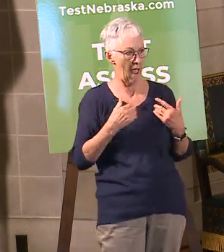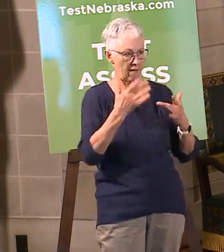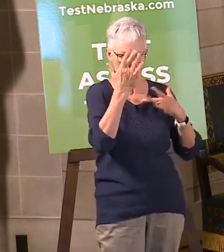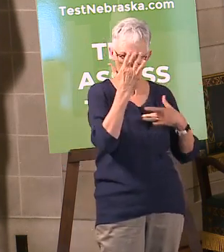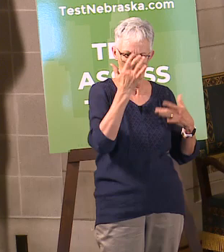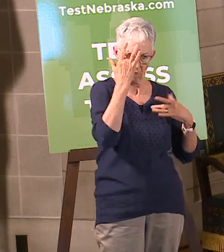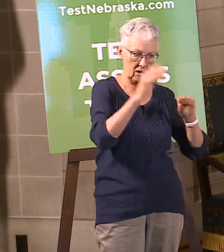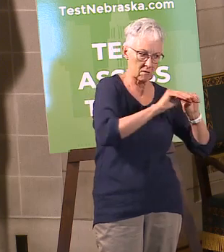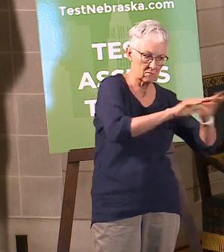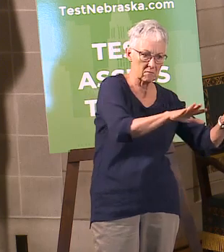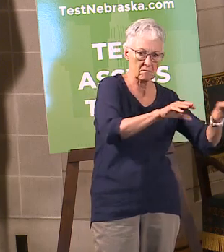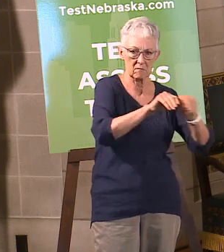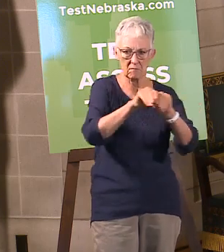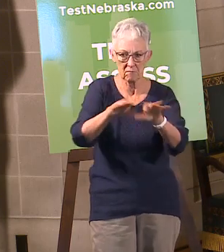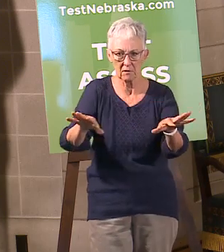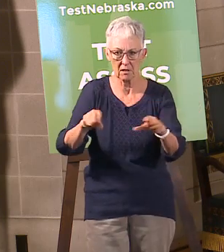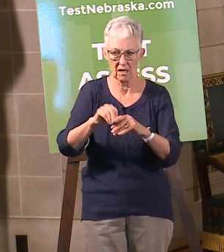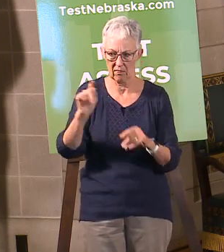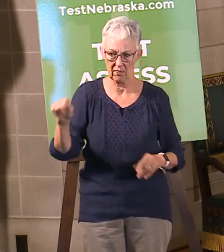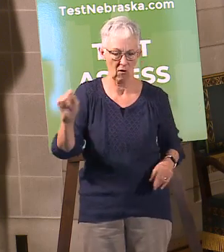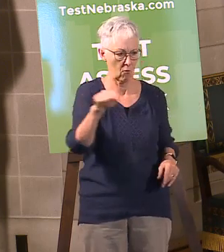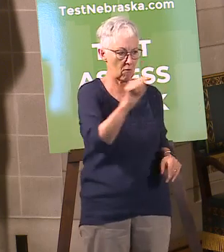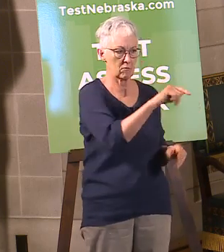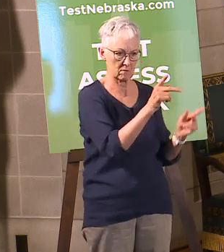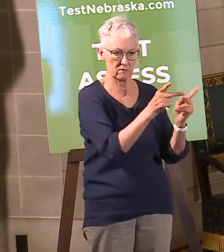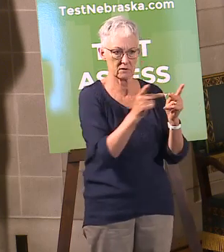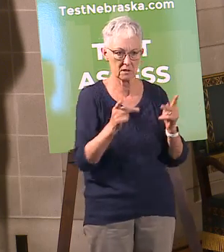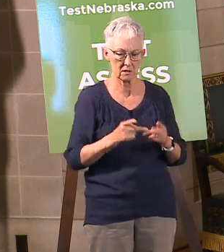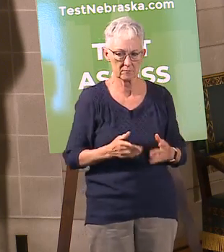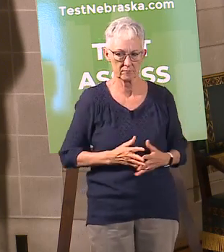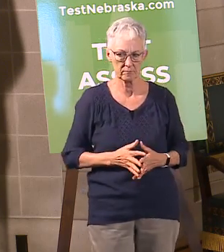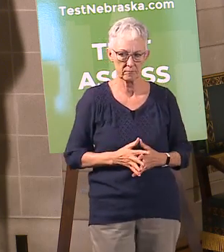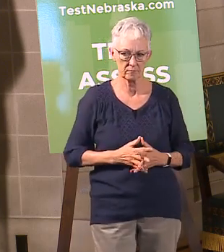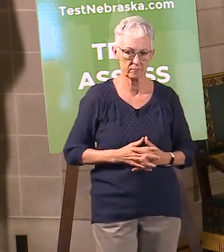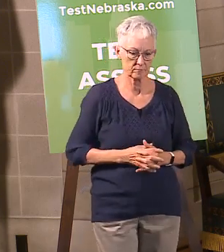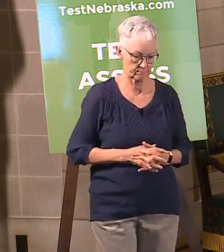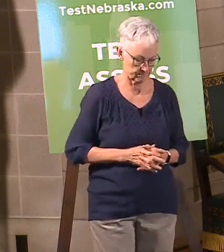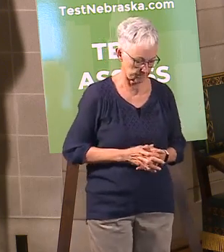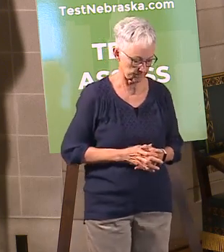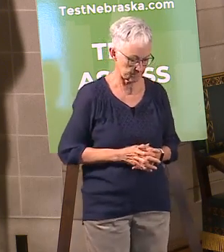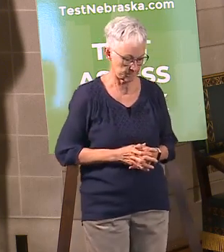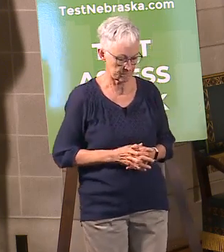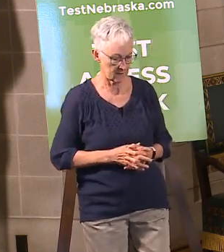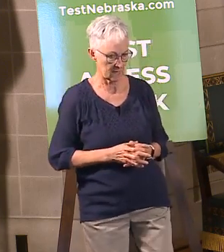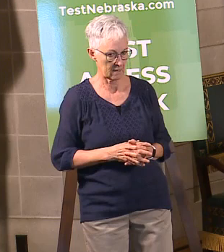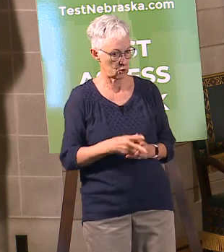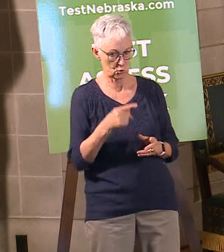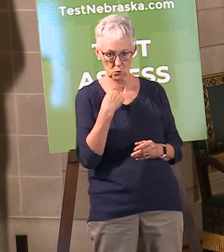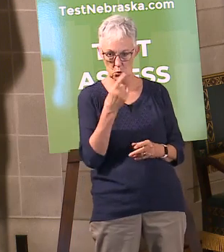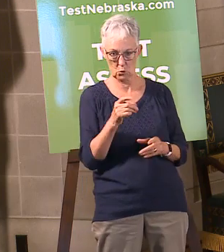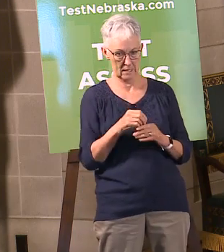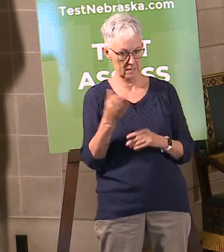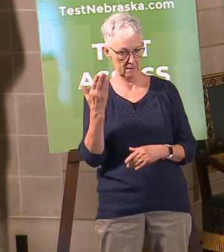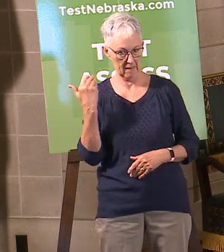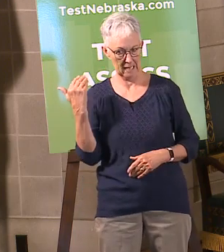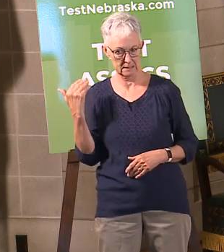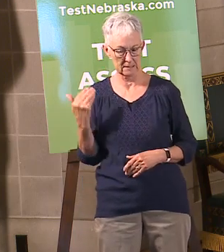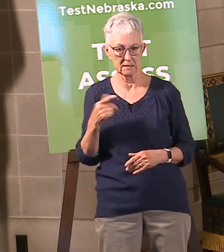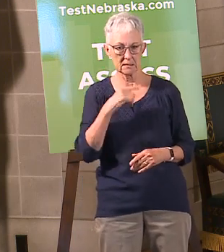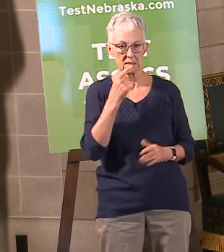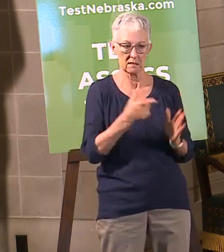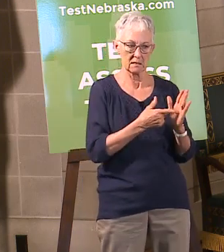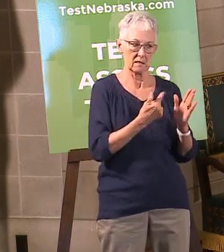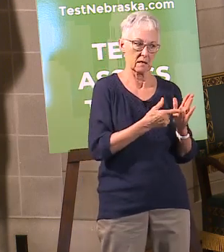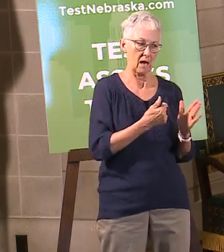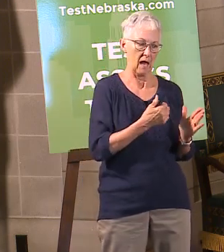know, put out the information with regard to long-term care facilities? I've said in the past, hey, we don't, again, there's sometimes extenuating circumstances